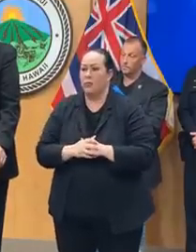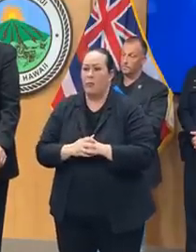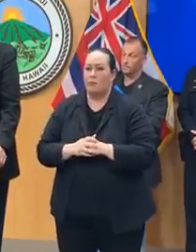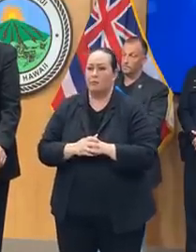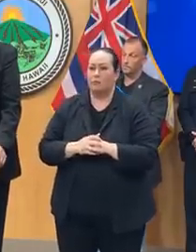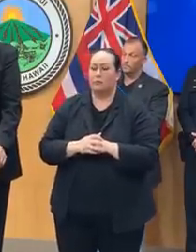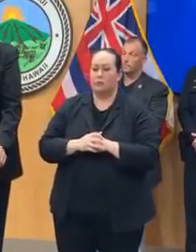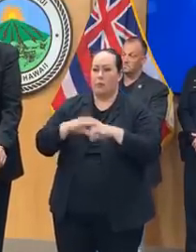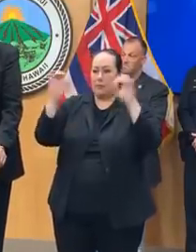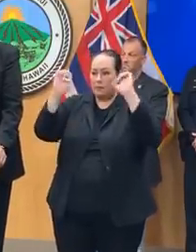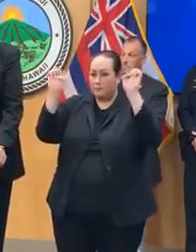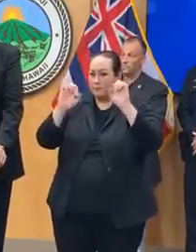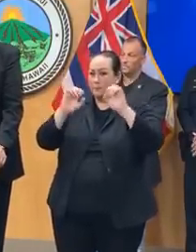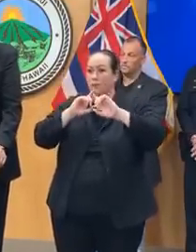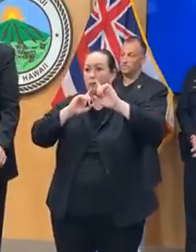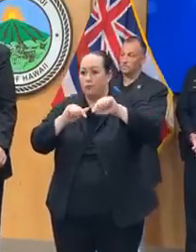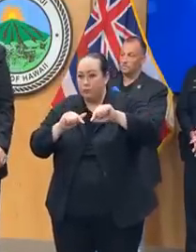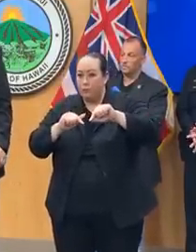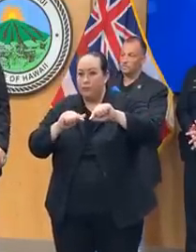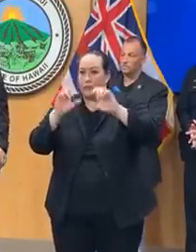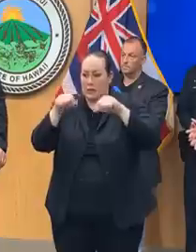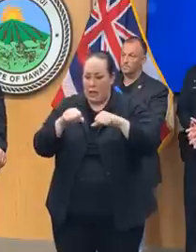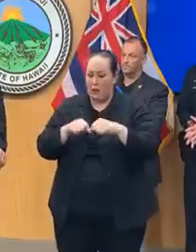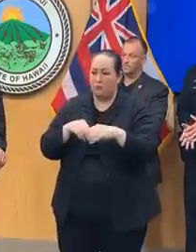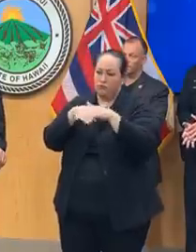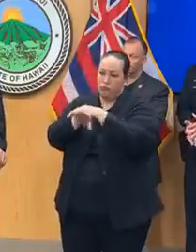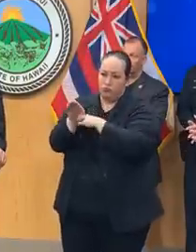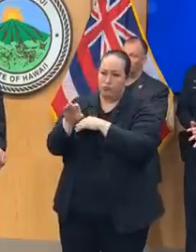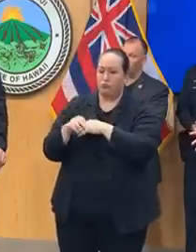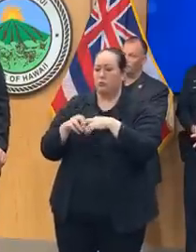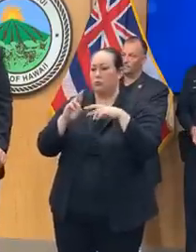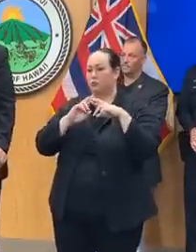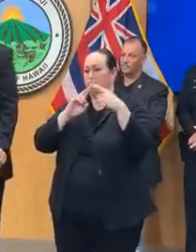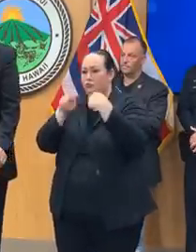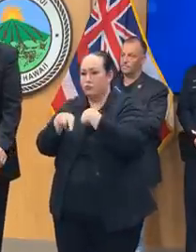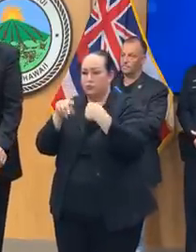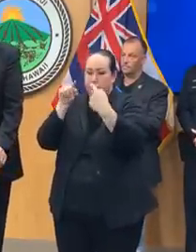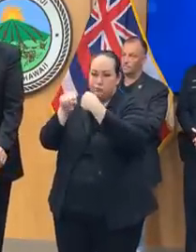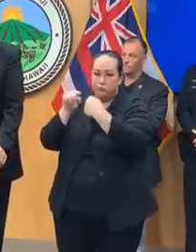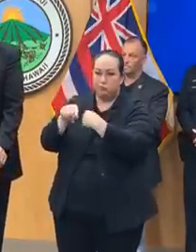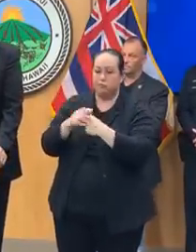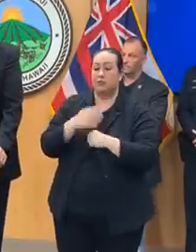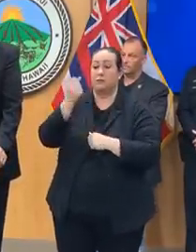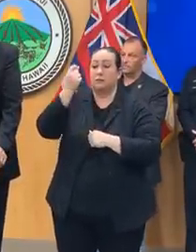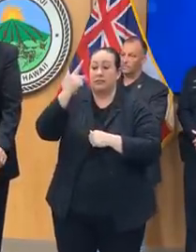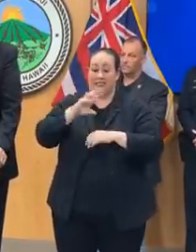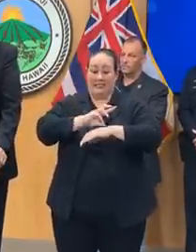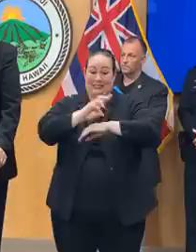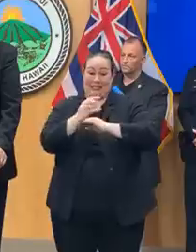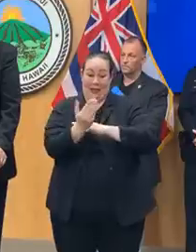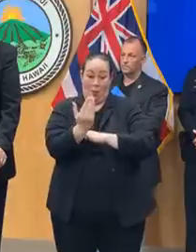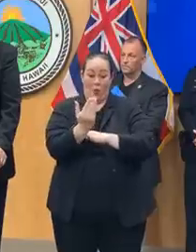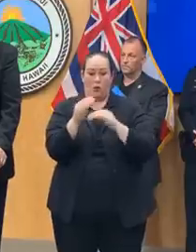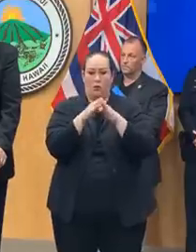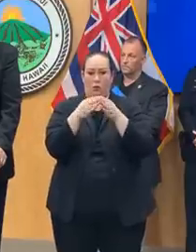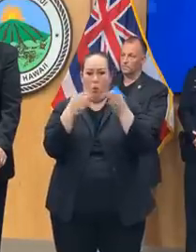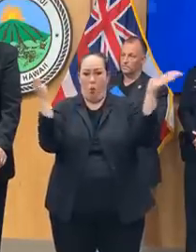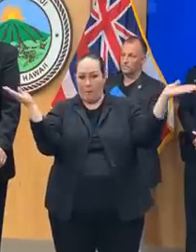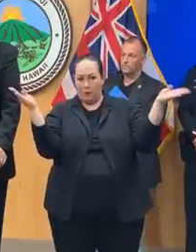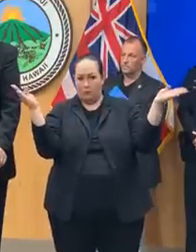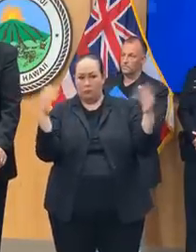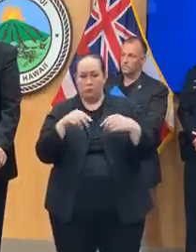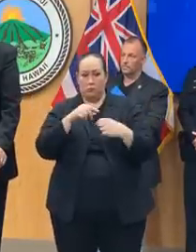also allowed to go through. And again, as of 6 a.m. this morning, the general public. I caution you, as the governor